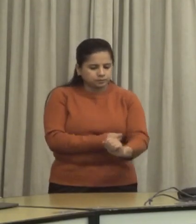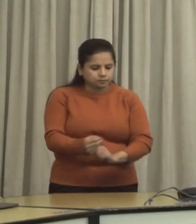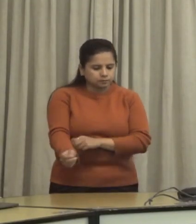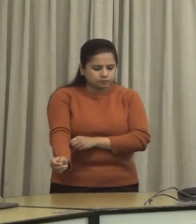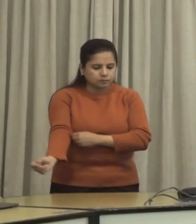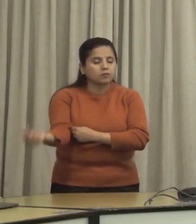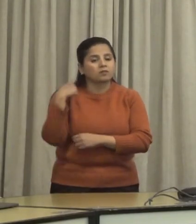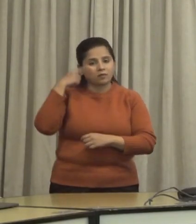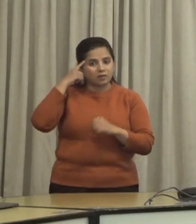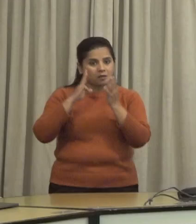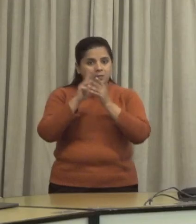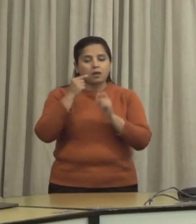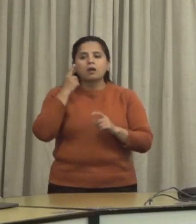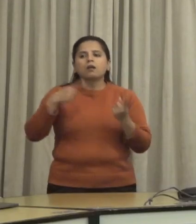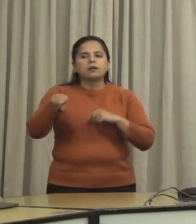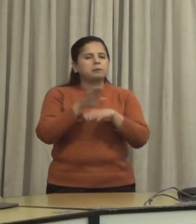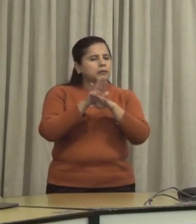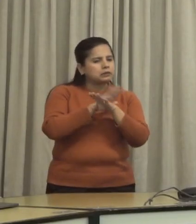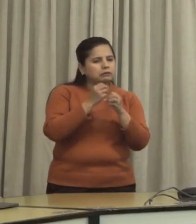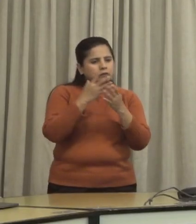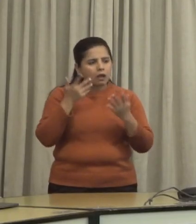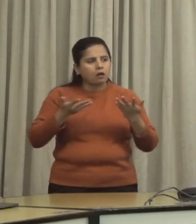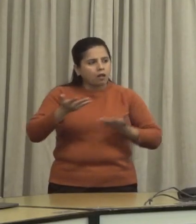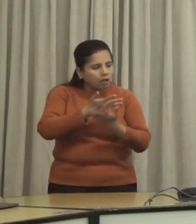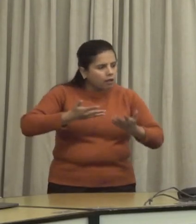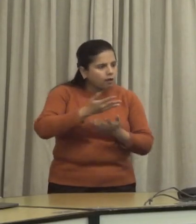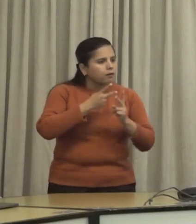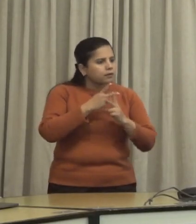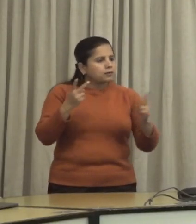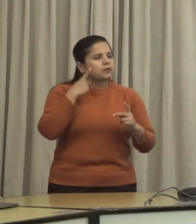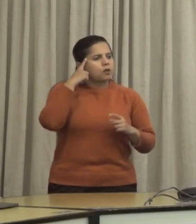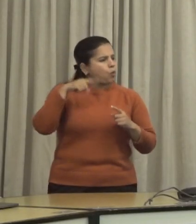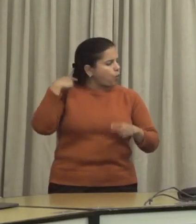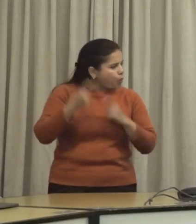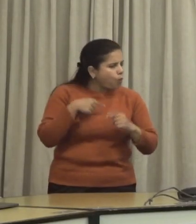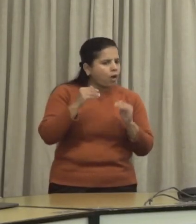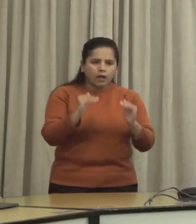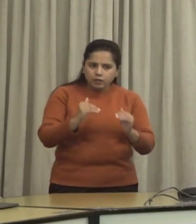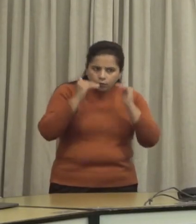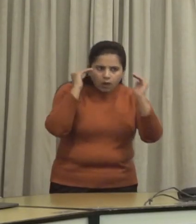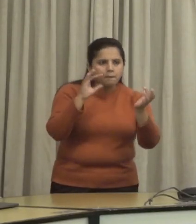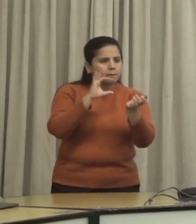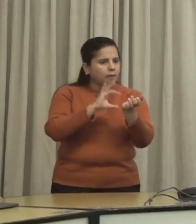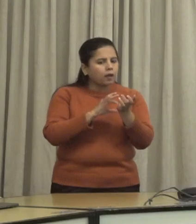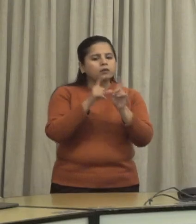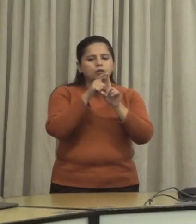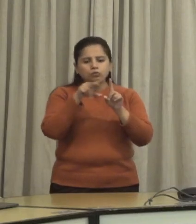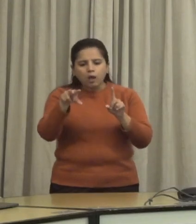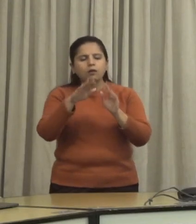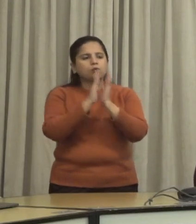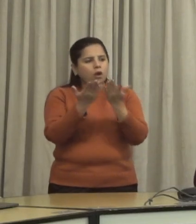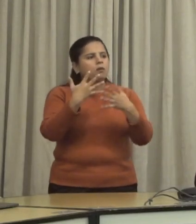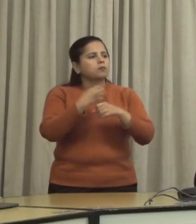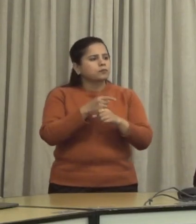Mani, me, and everyone remain busy in these days and discussing always advanced medical directive. This has become